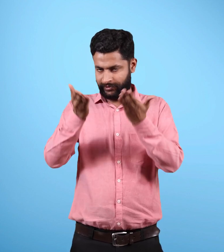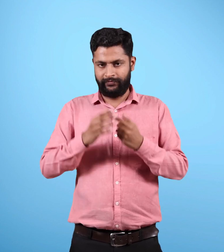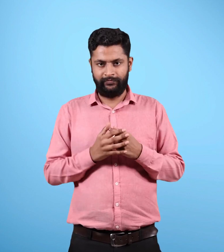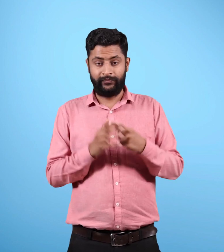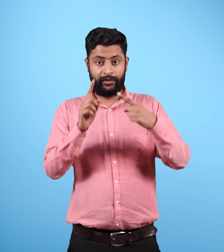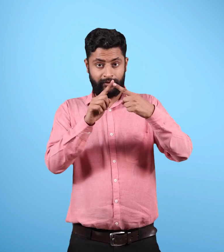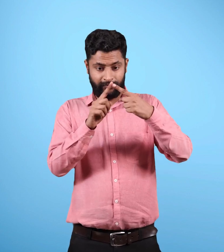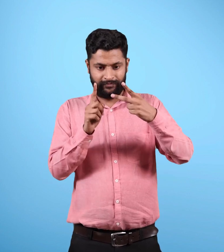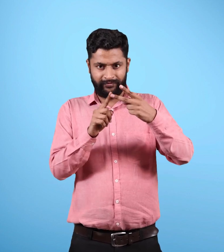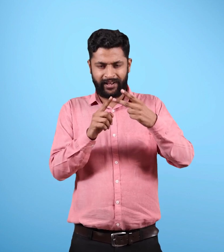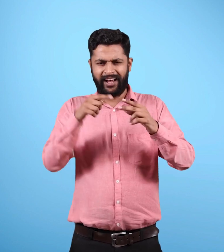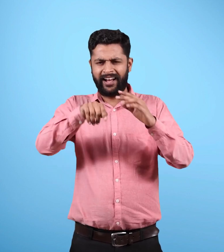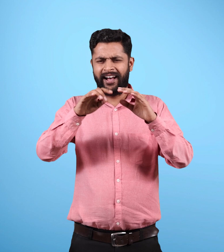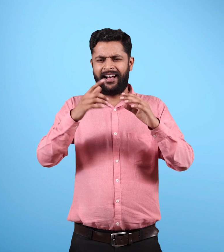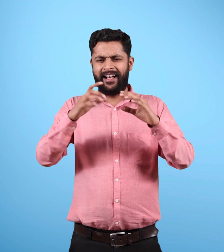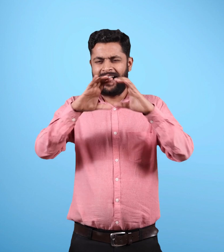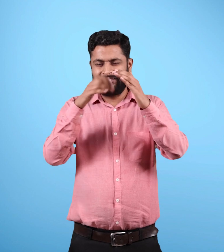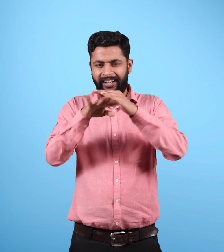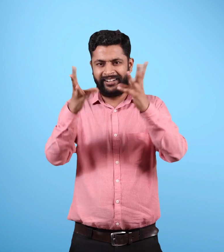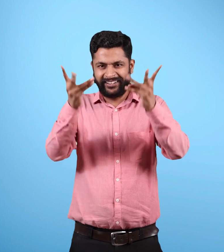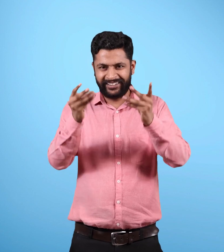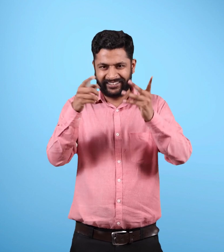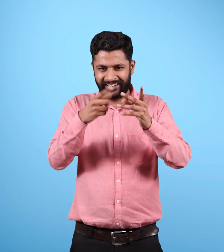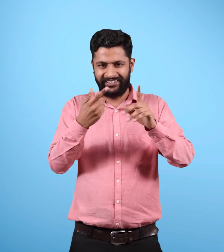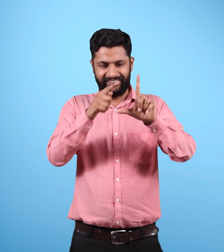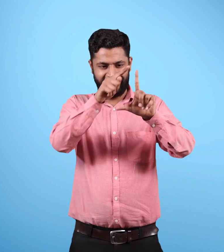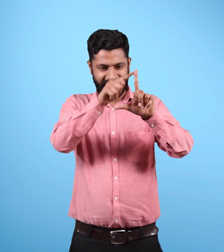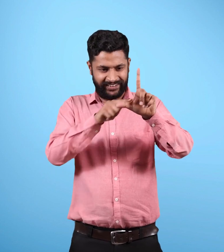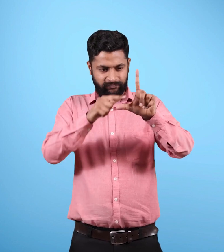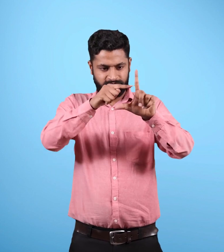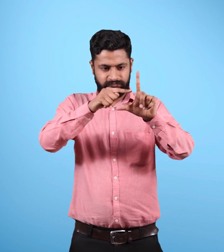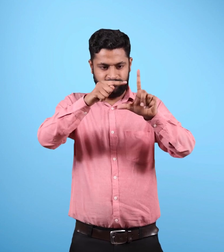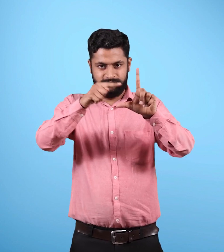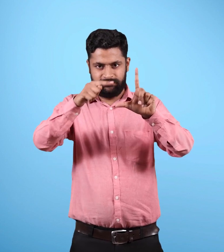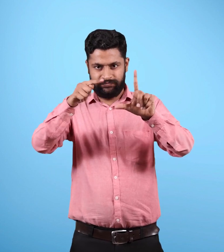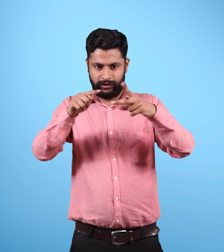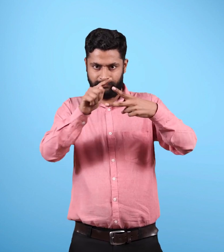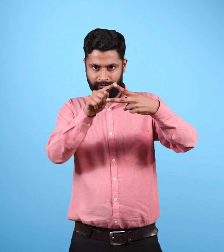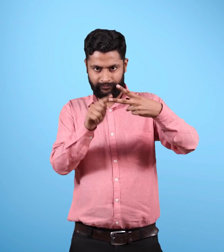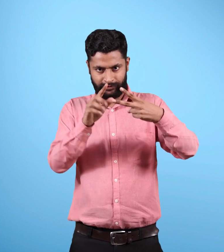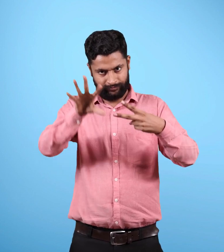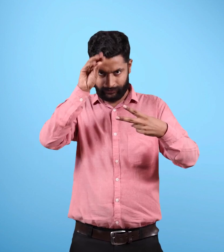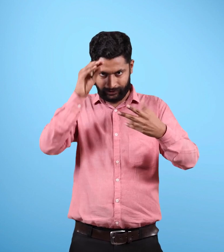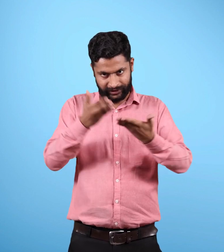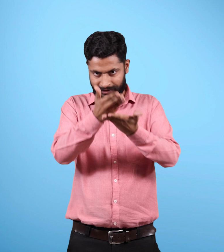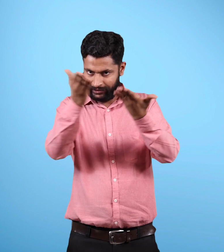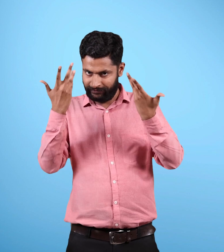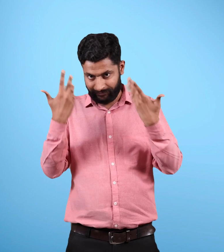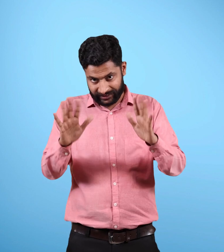measuring length of curved lines. In your mathematics classes, you will learn to prepare bar